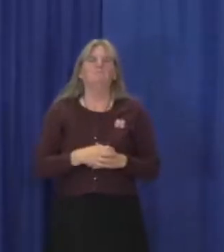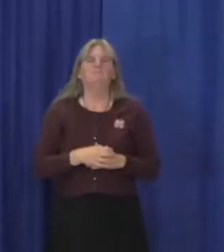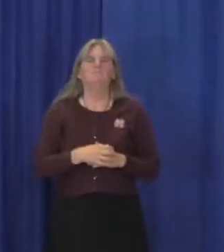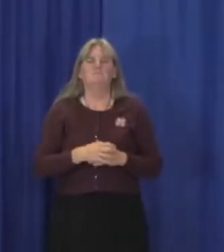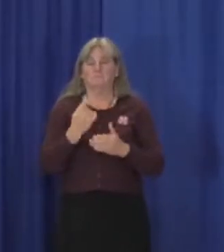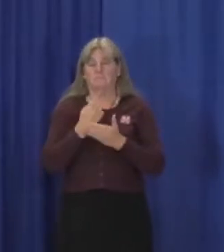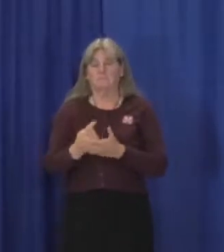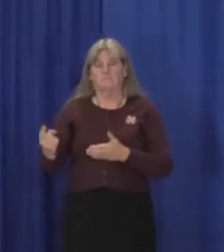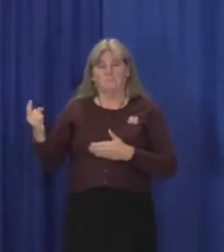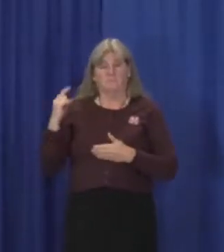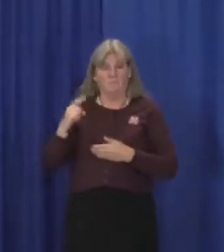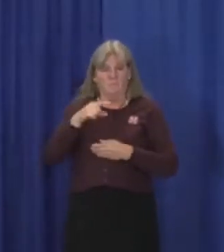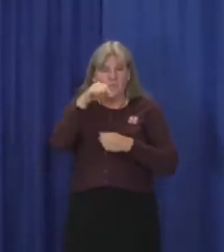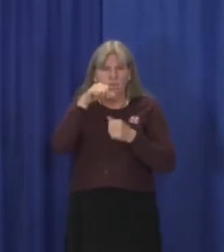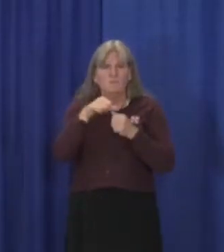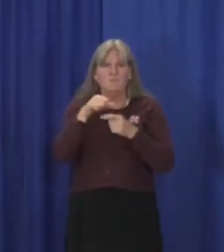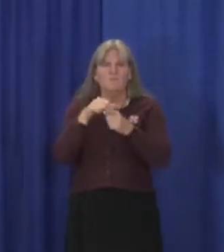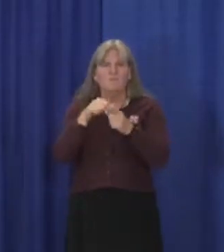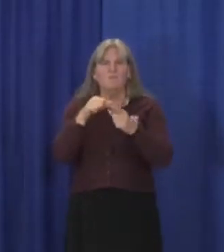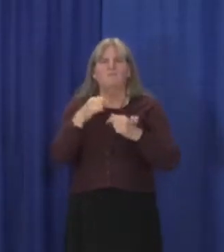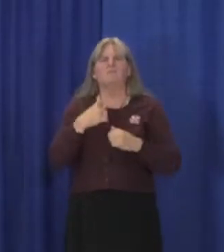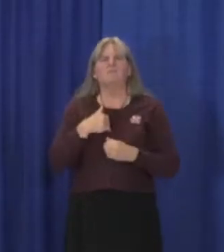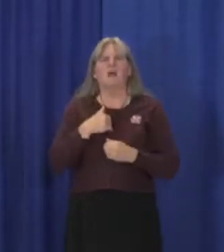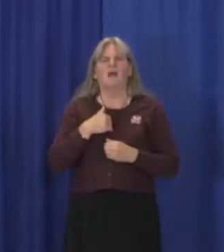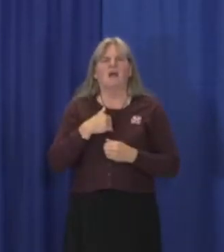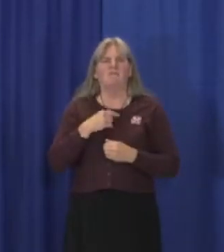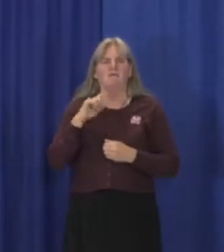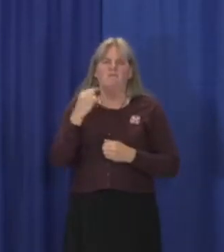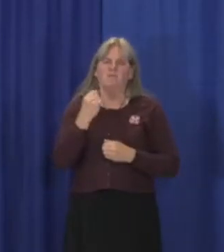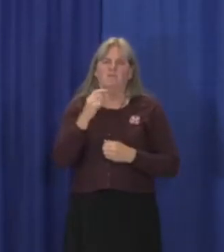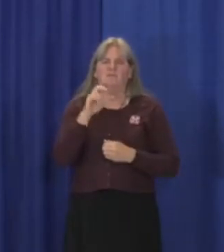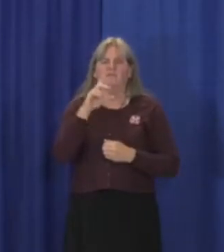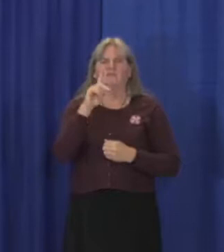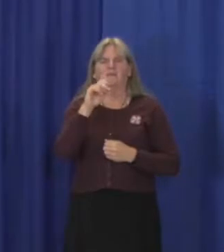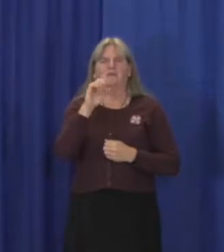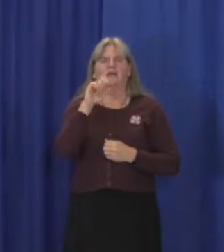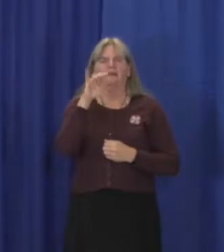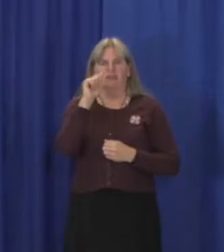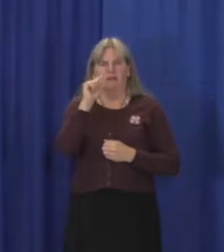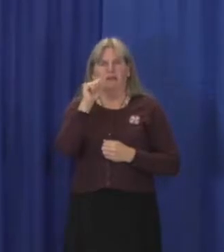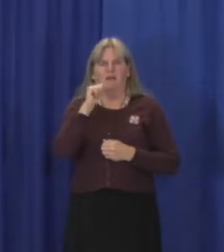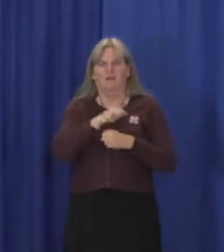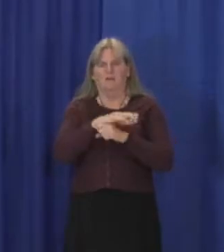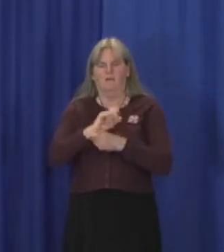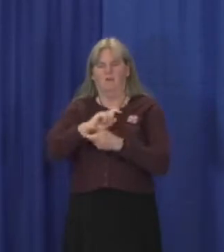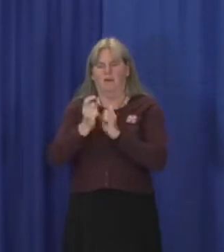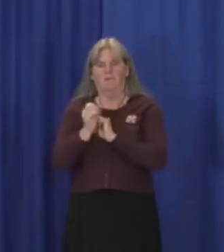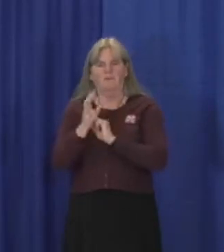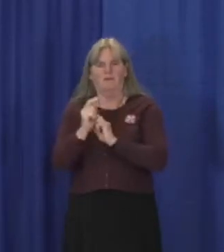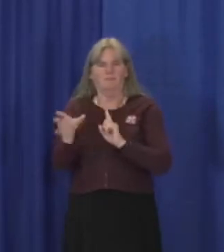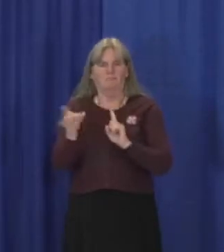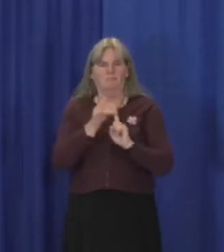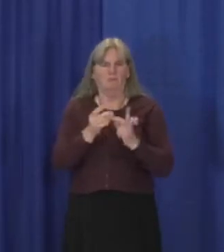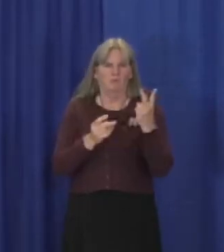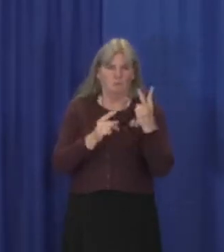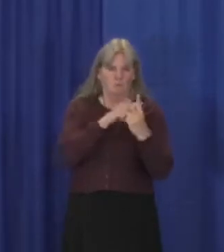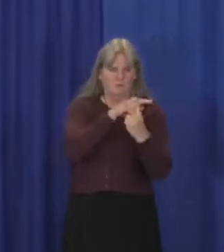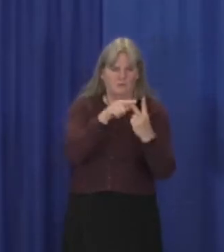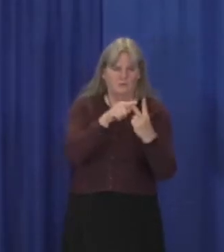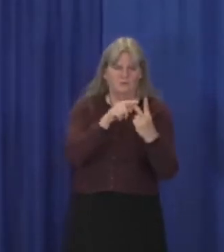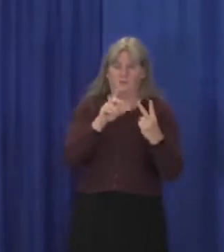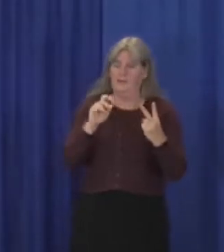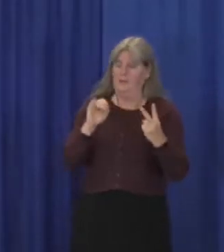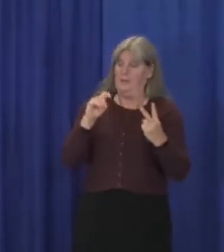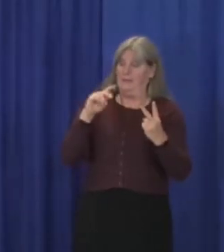Last week, you will recall that we reported our first 2 cases of the Delta variant. Delta